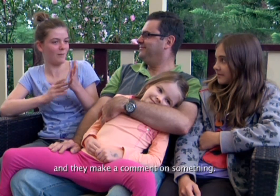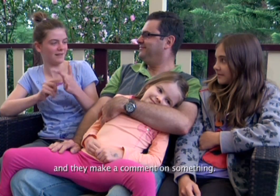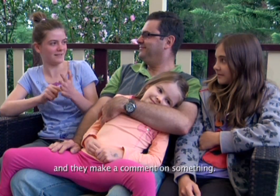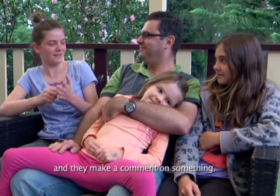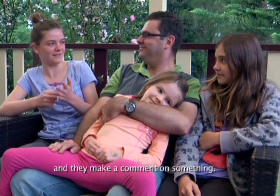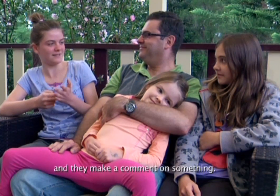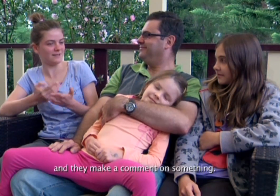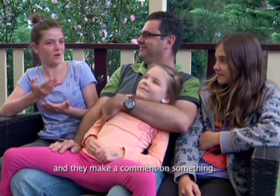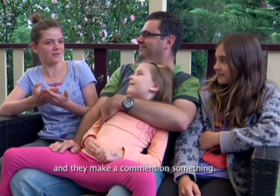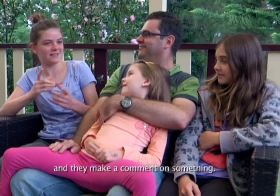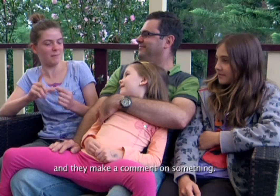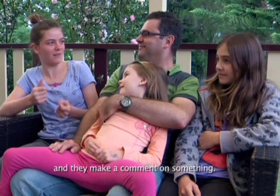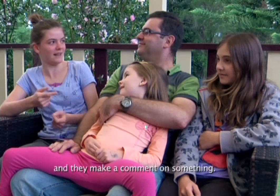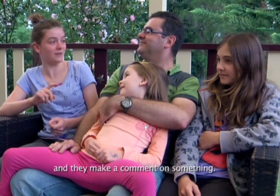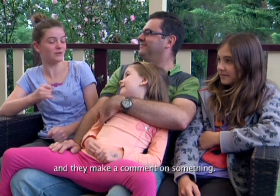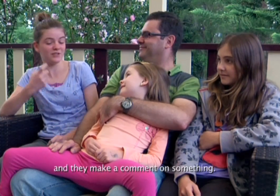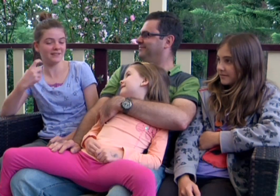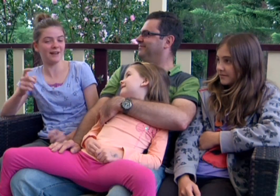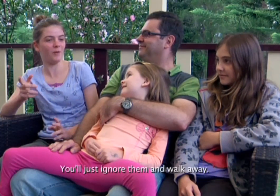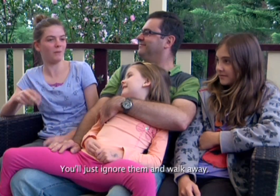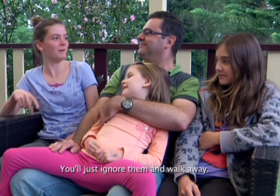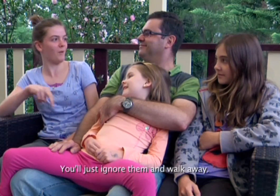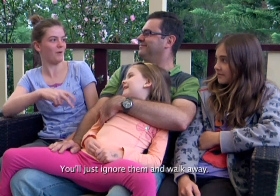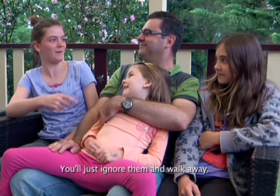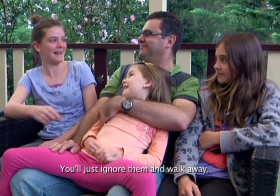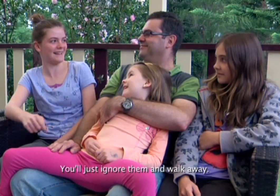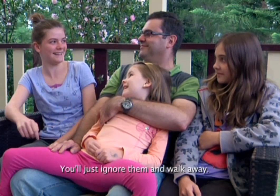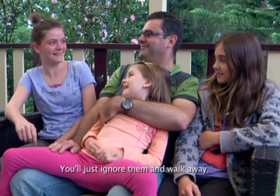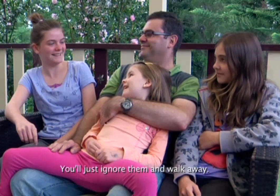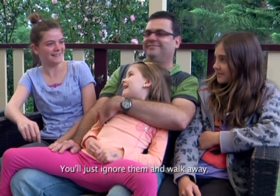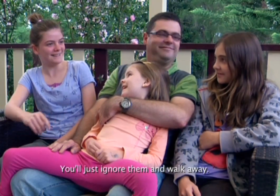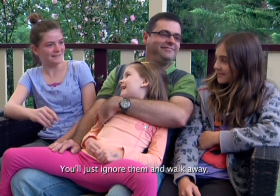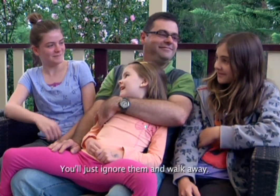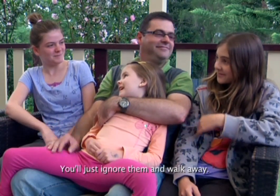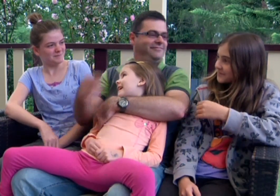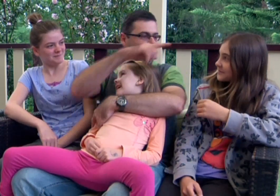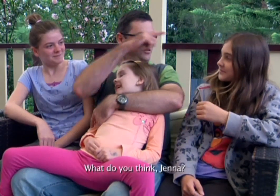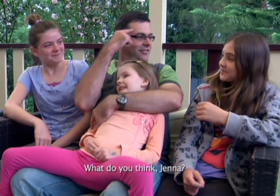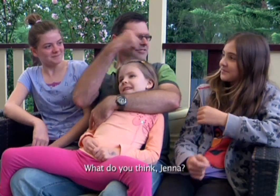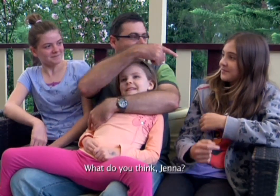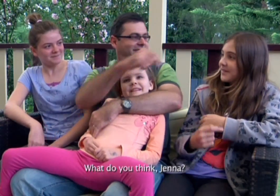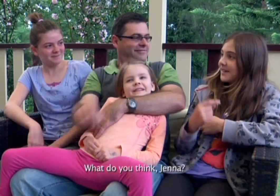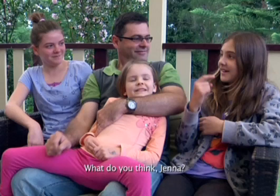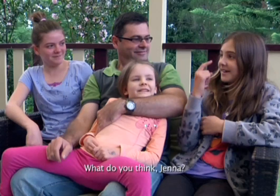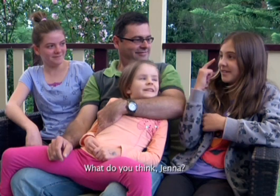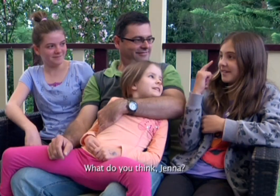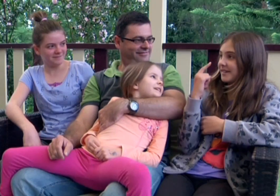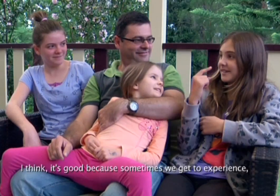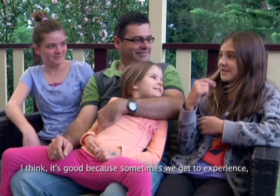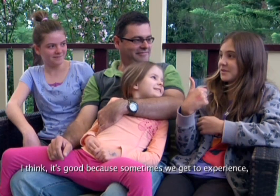comment on something and you just ignore them and walk away. What do you think, Jenna? I think it's